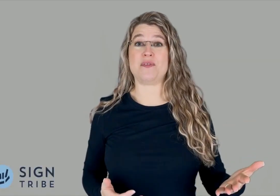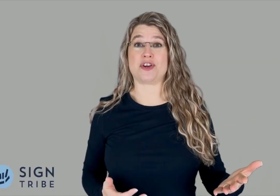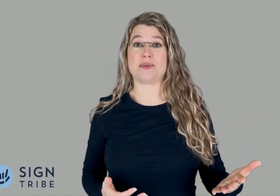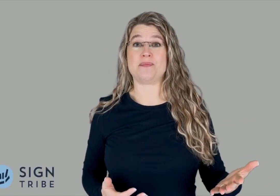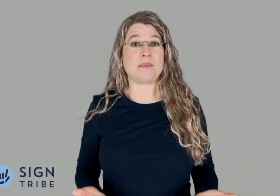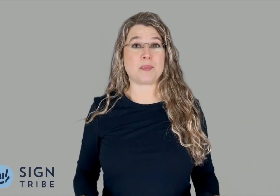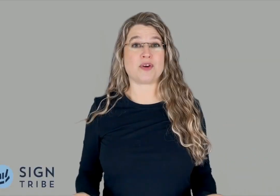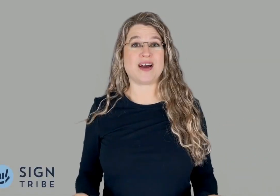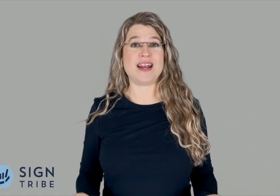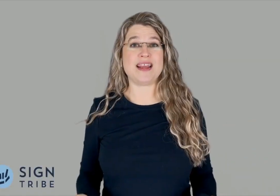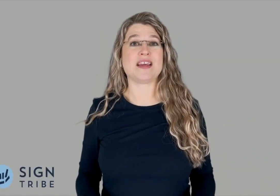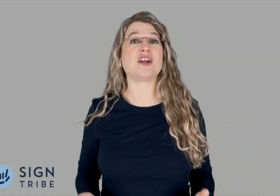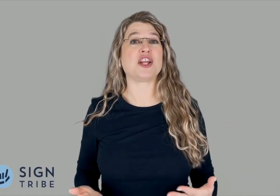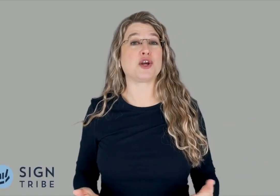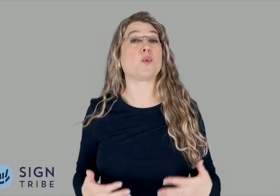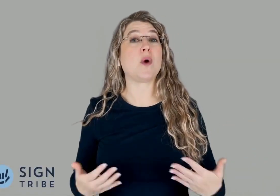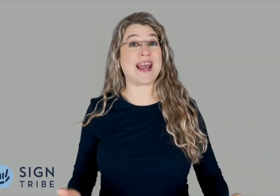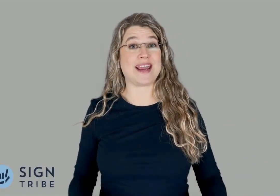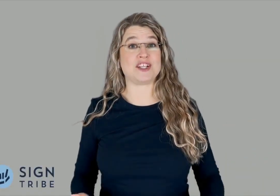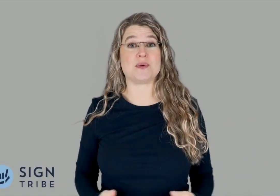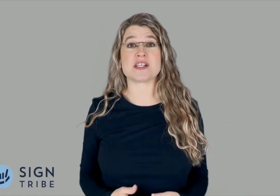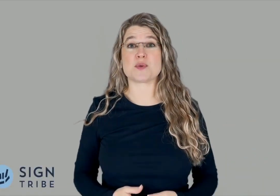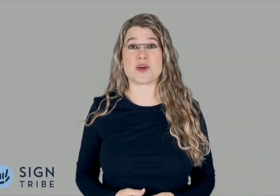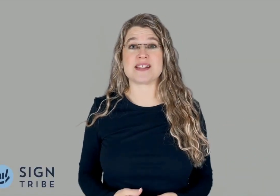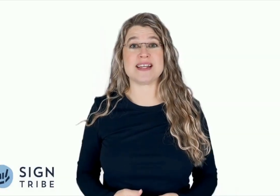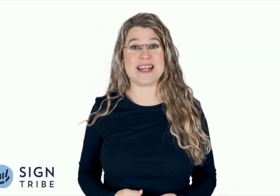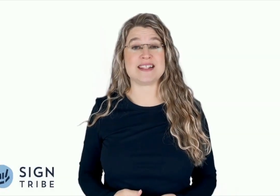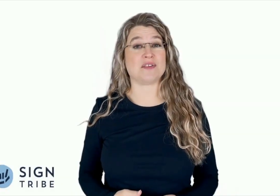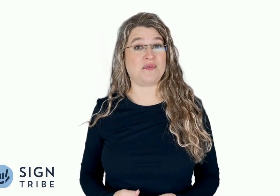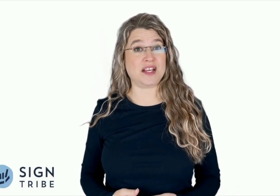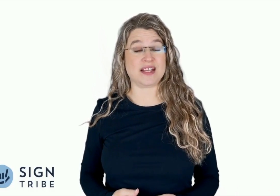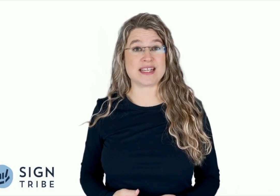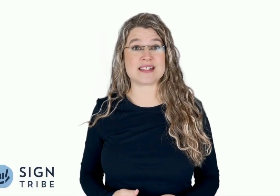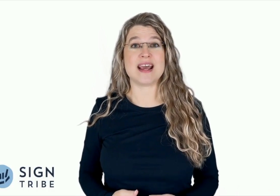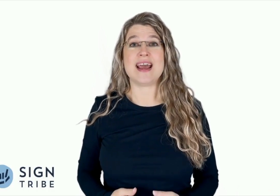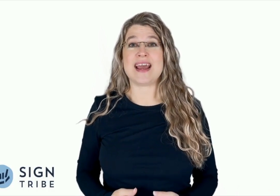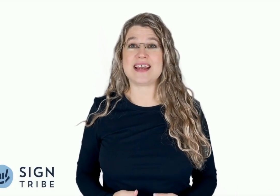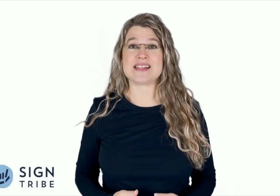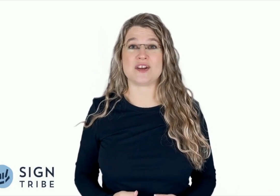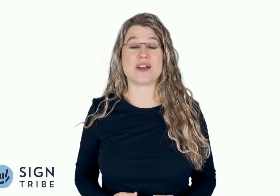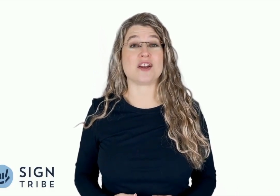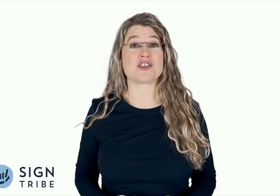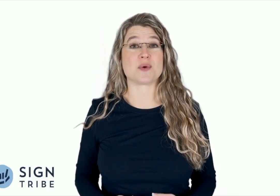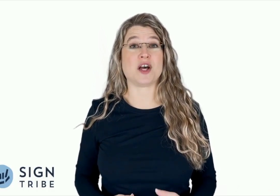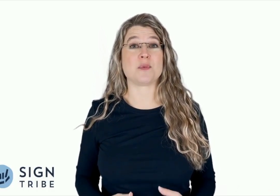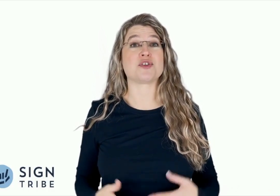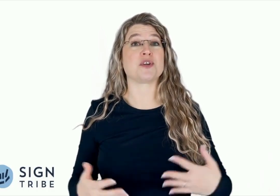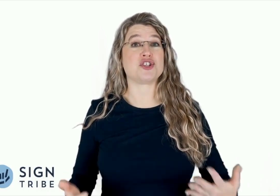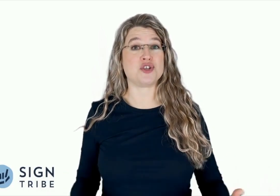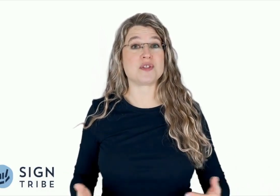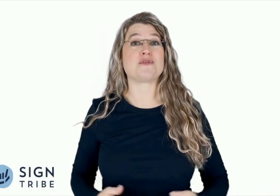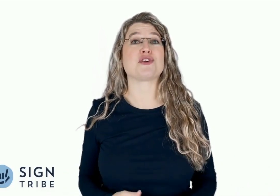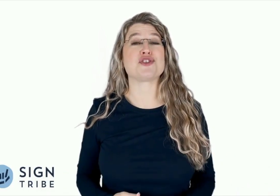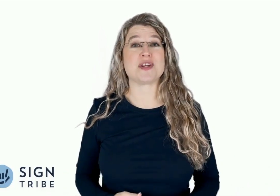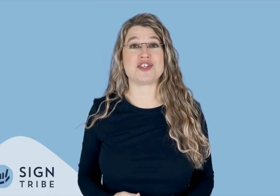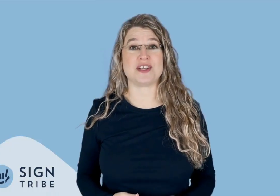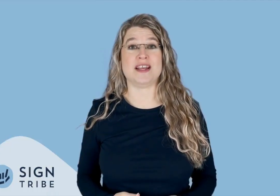behavior. By providing a clear way to express needs and feelings, ASL can also help to reduce the frustration that